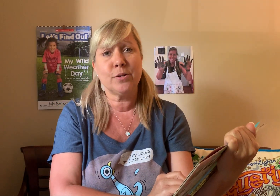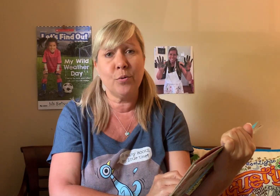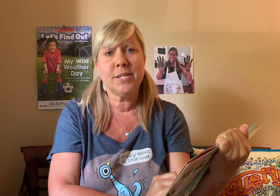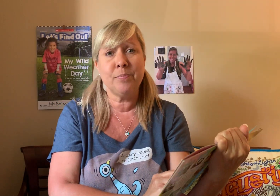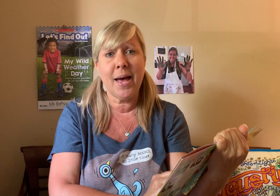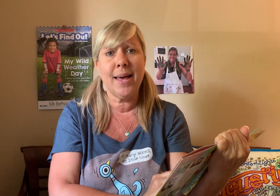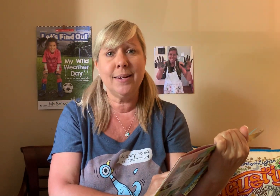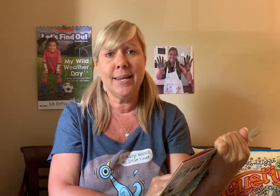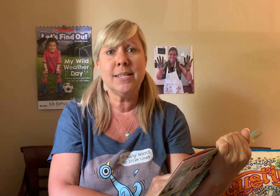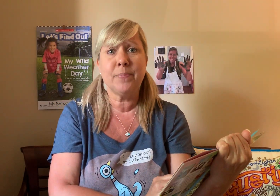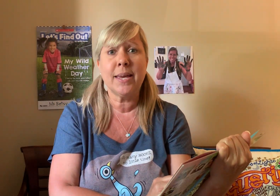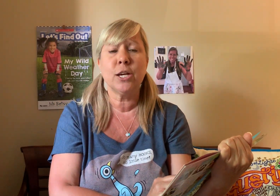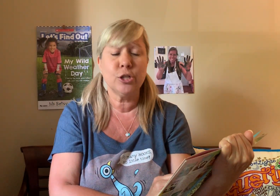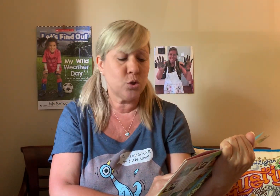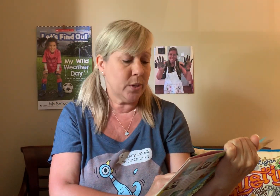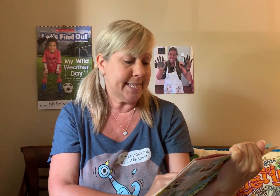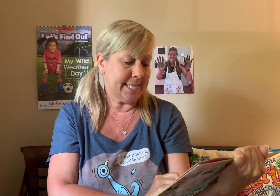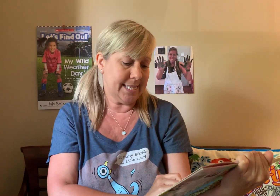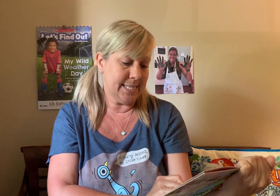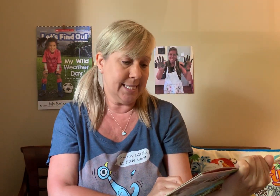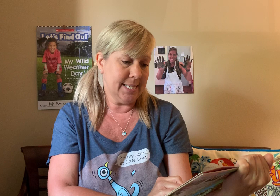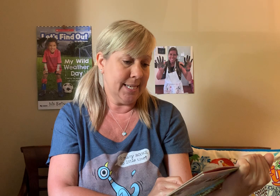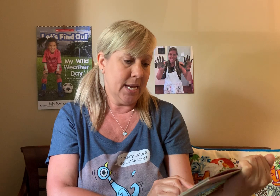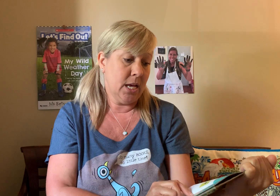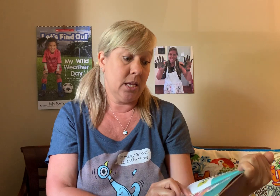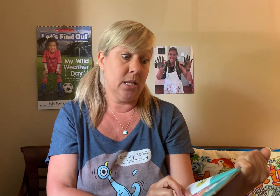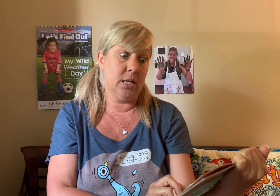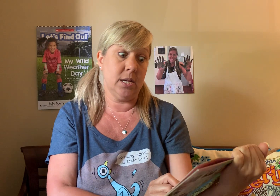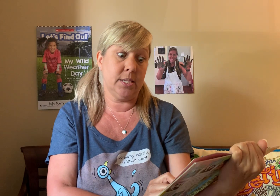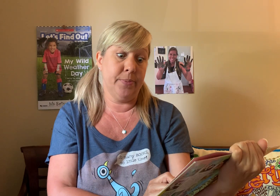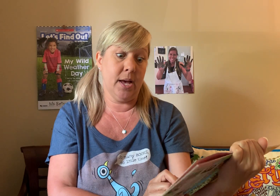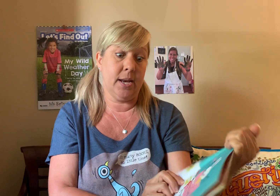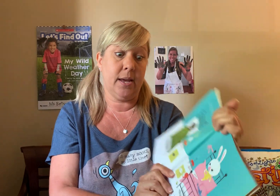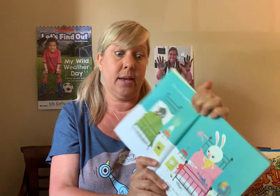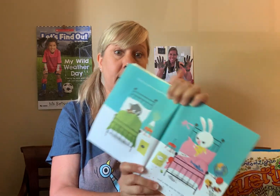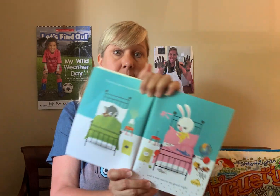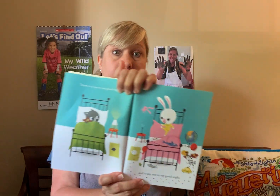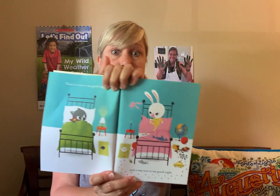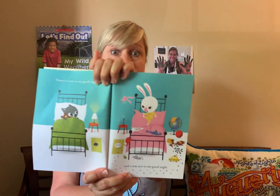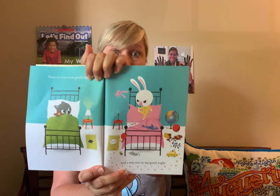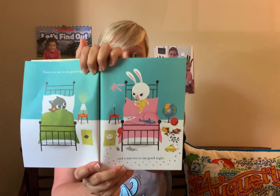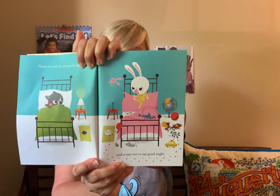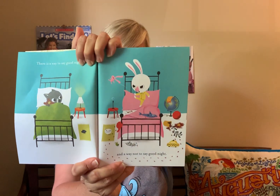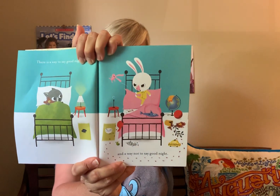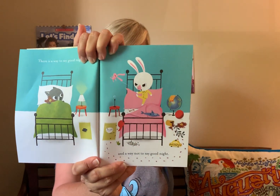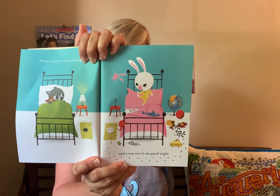going to bed. He's making good choices. This bunny, let's look at this picture.